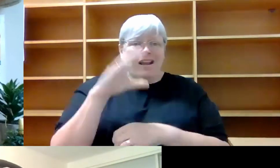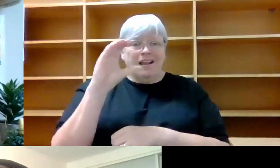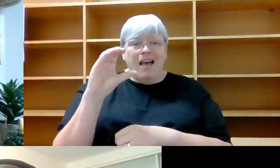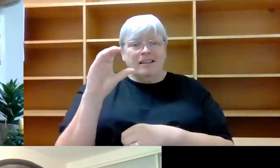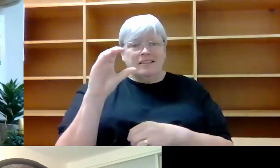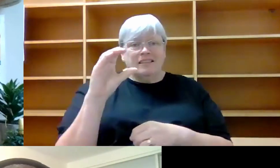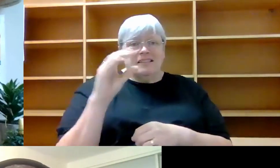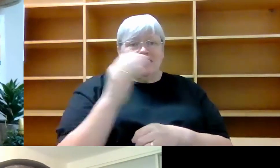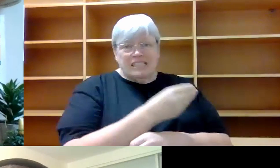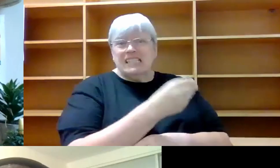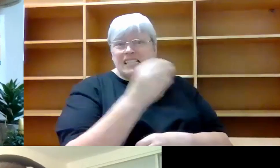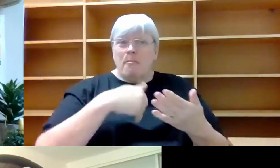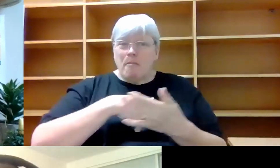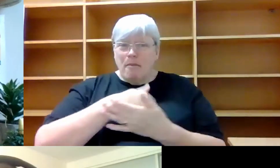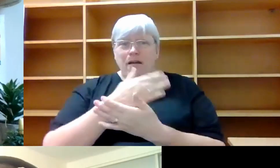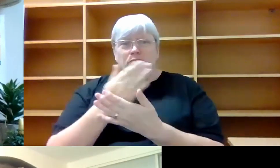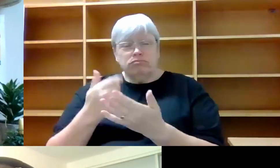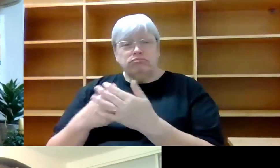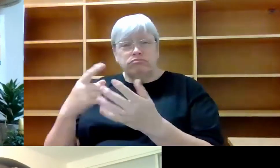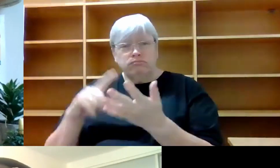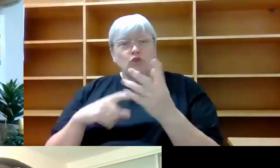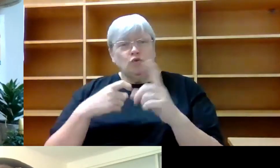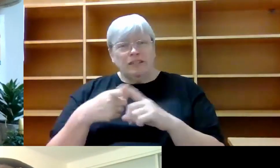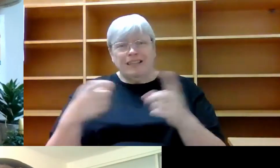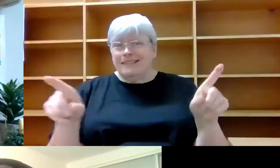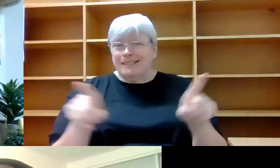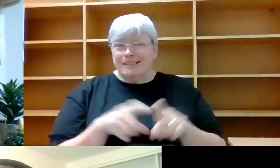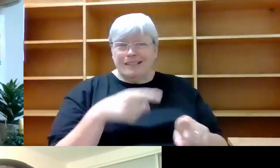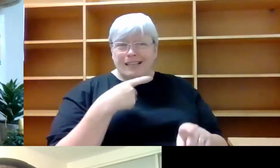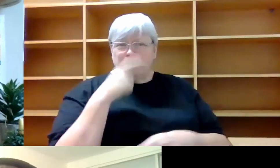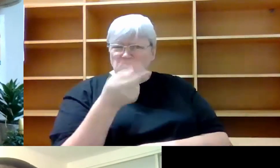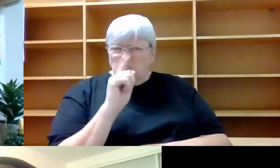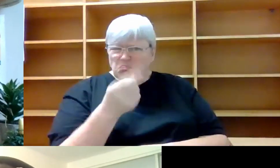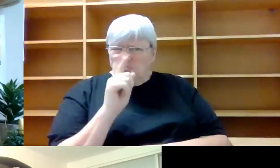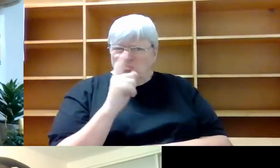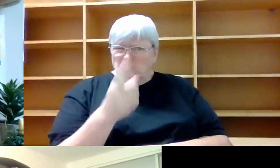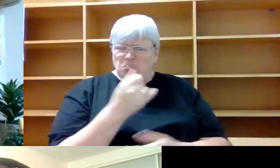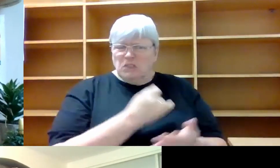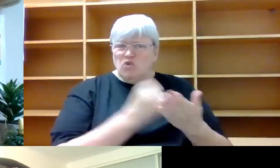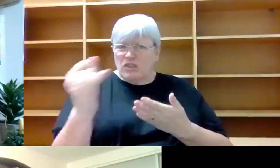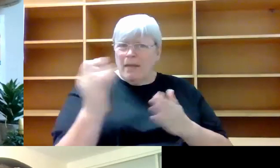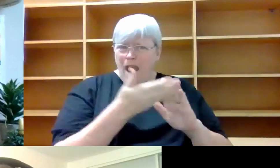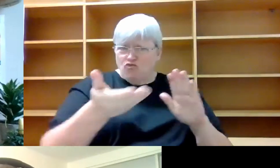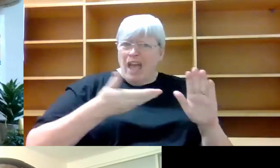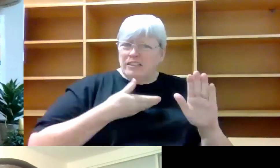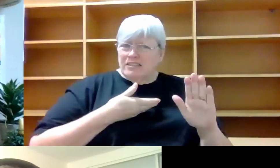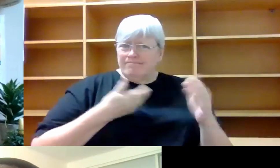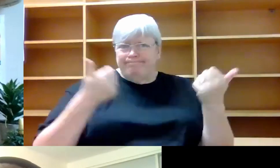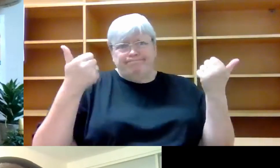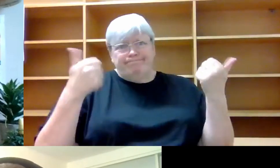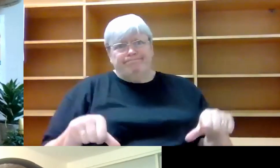the UK, we had the same masters telling us what to do and denying us of our rights. So